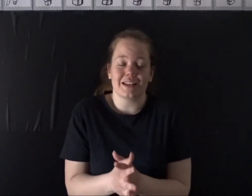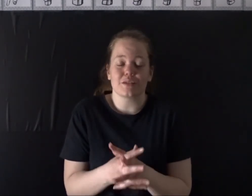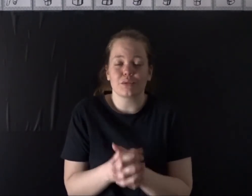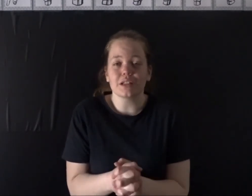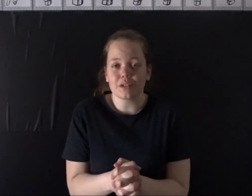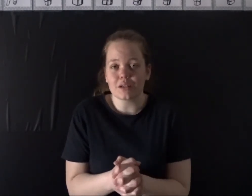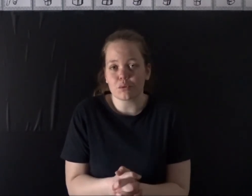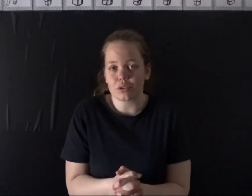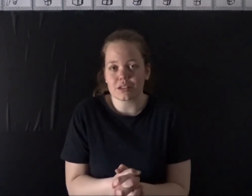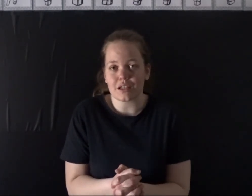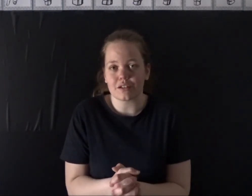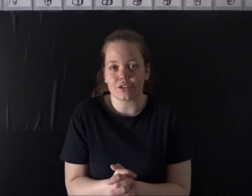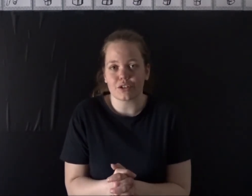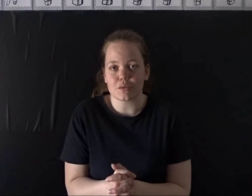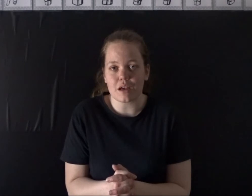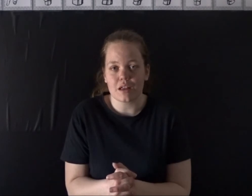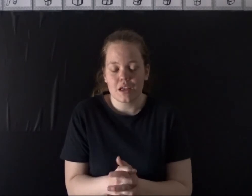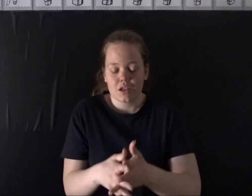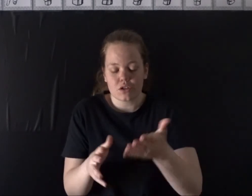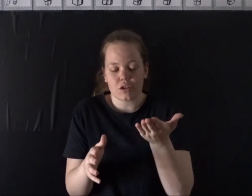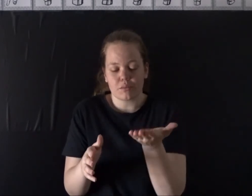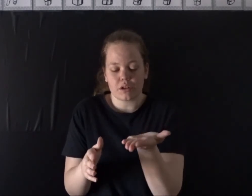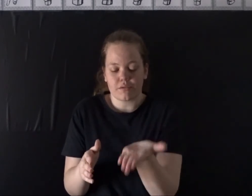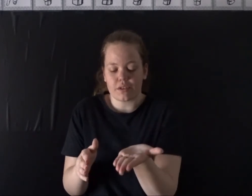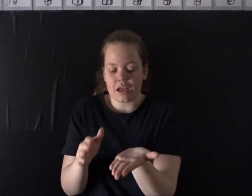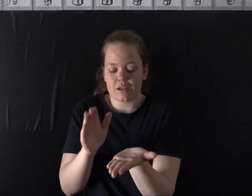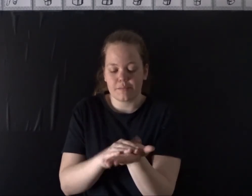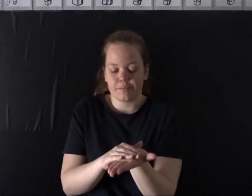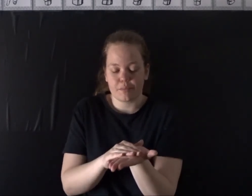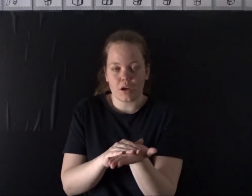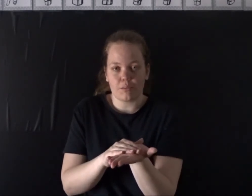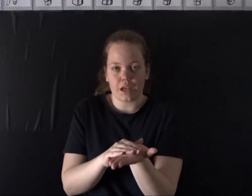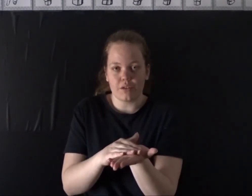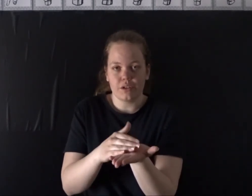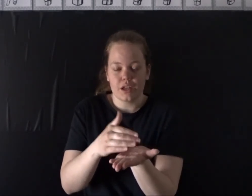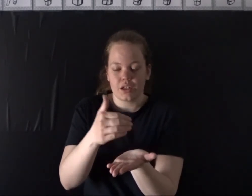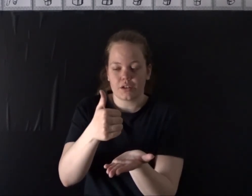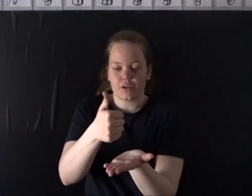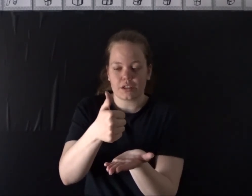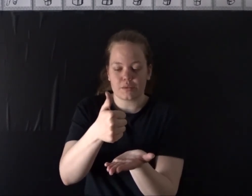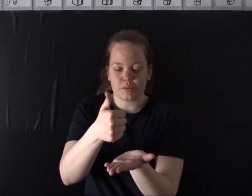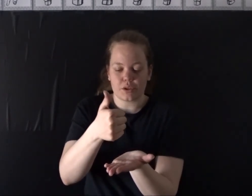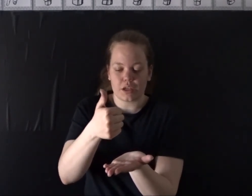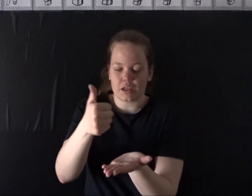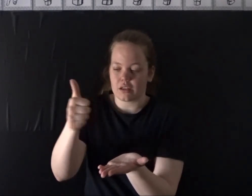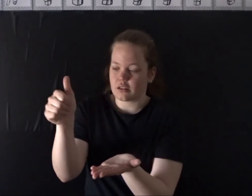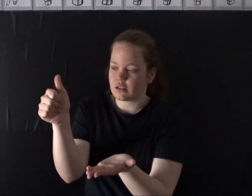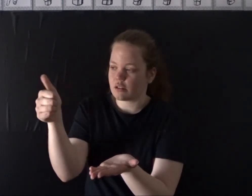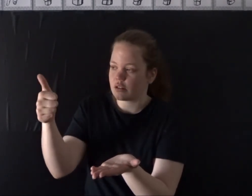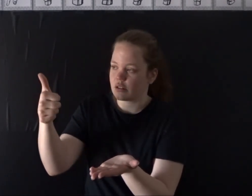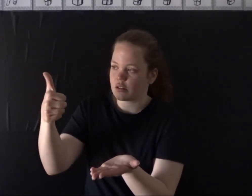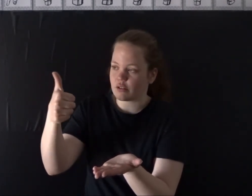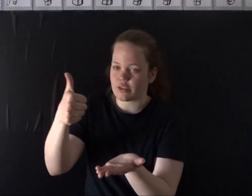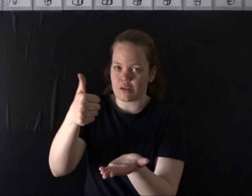a really, really important sign to learn as well. So you're going to put a flat palm down, you're going to put your thumb